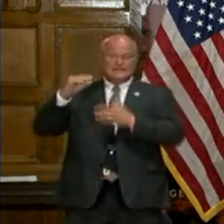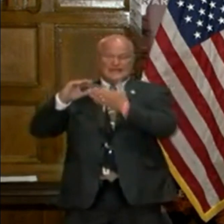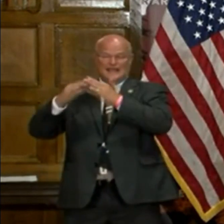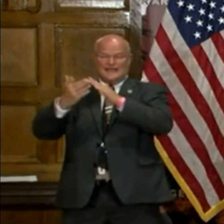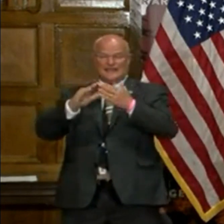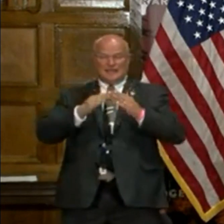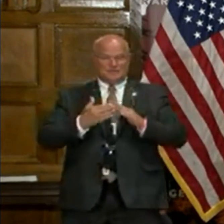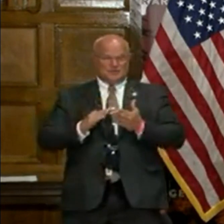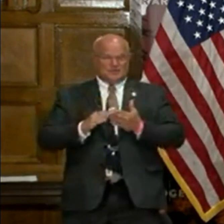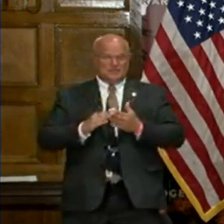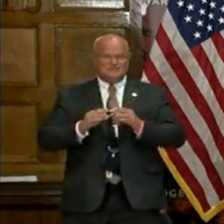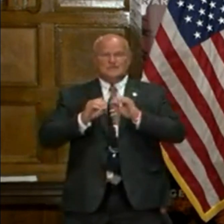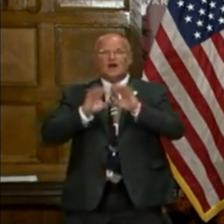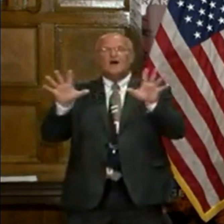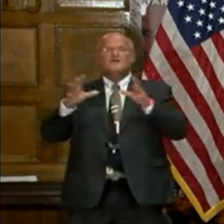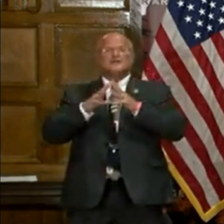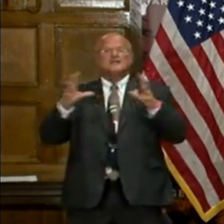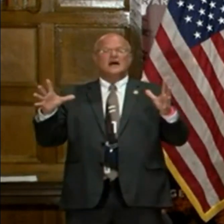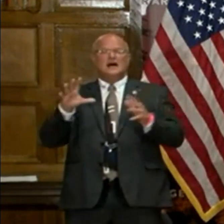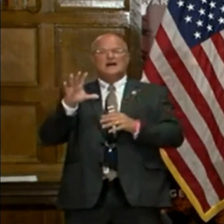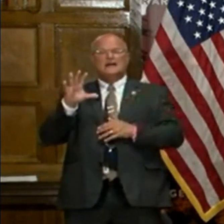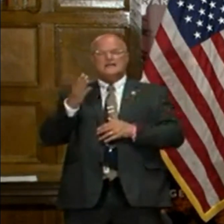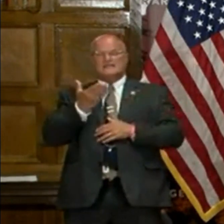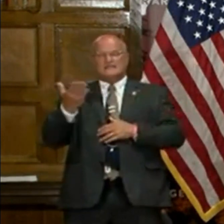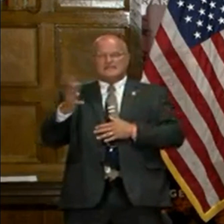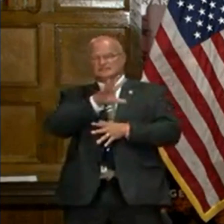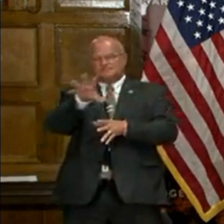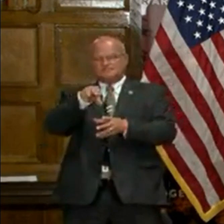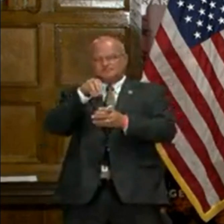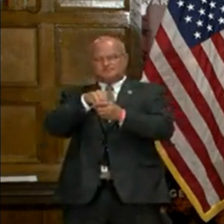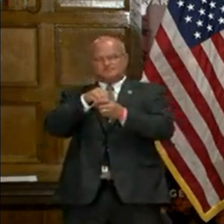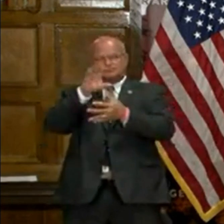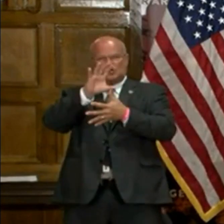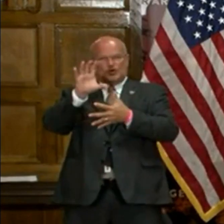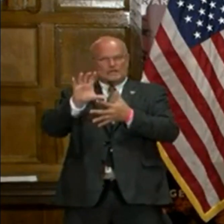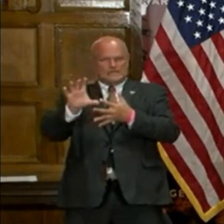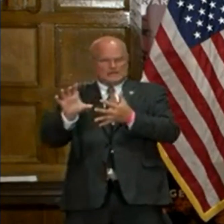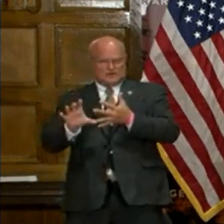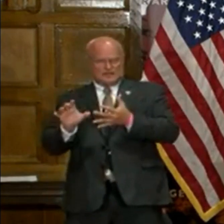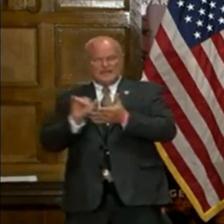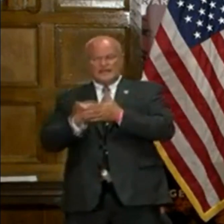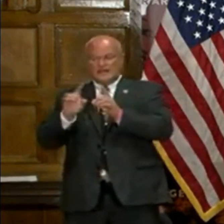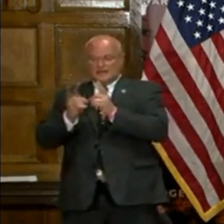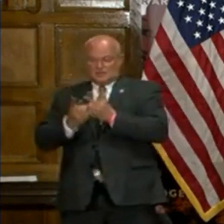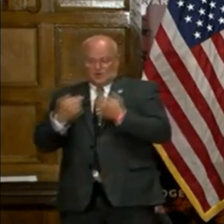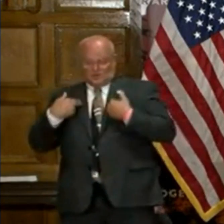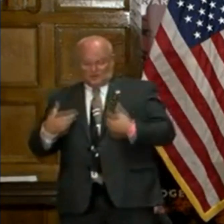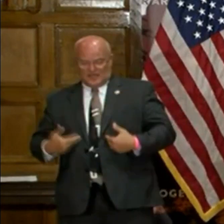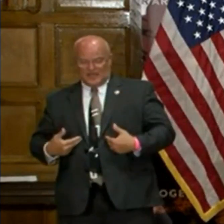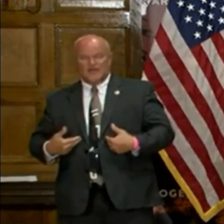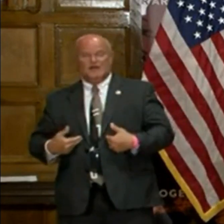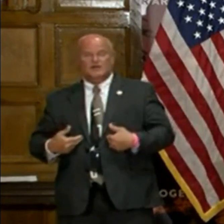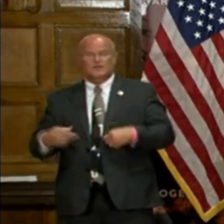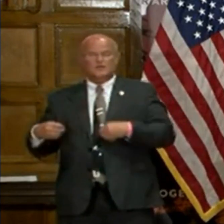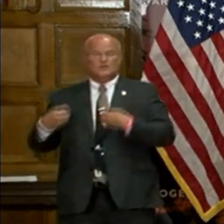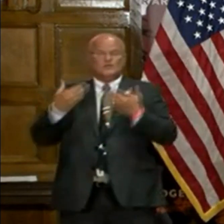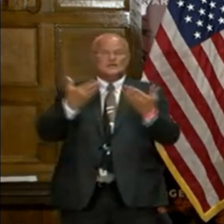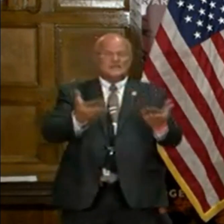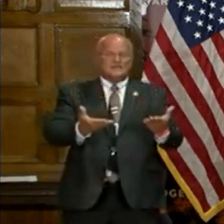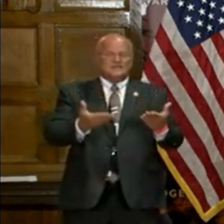community. Obviously, there's a lot of factors that go into that criteria that the Department of Health will give the